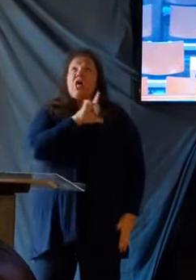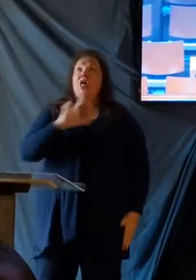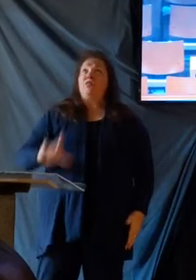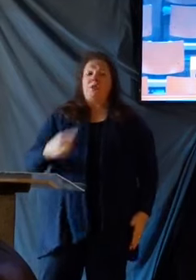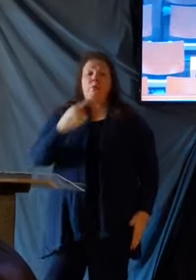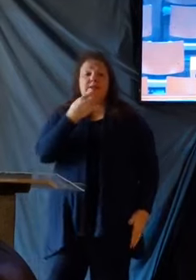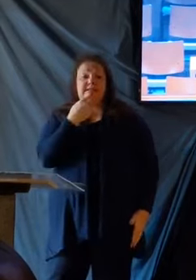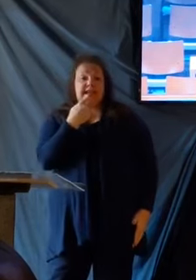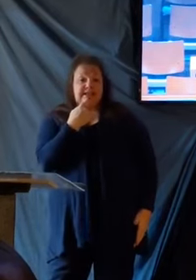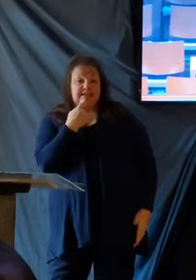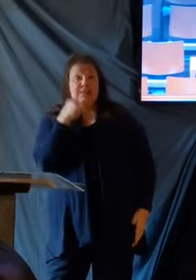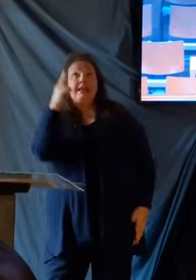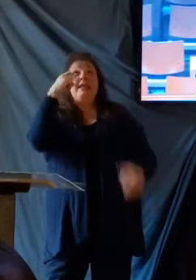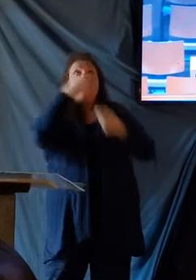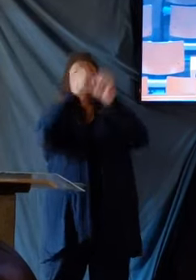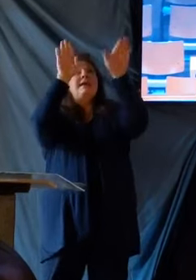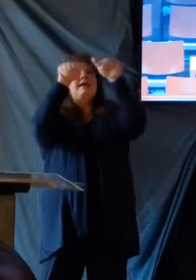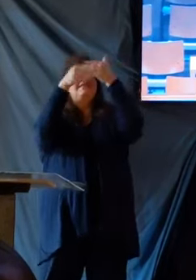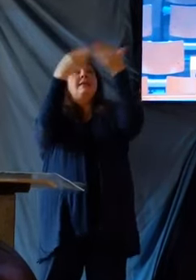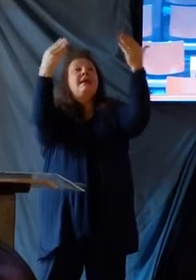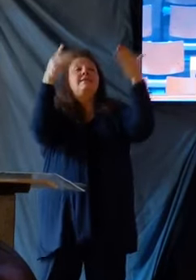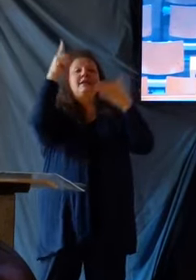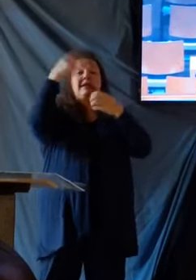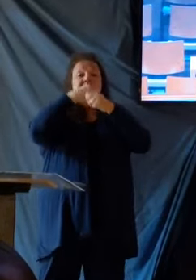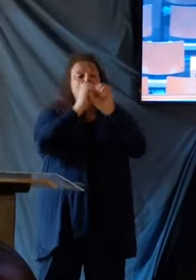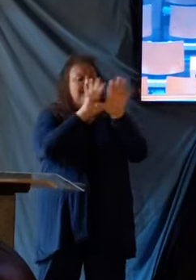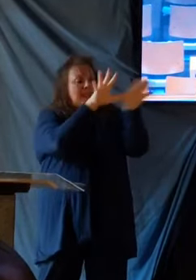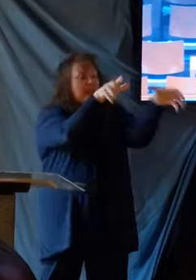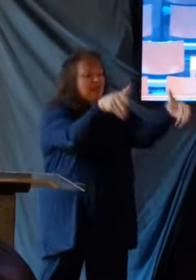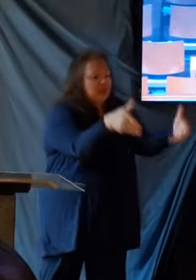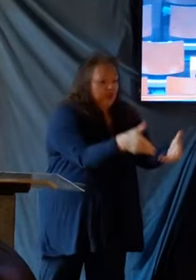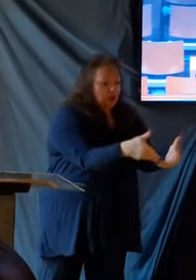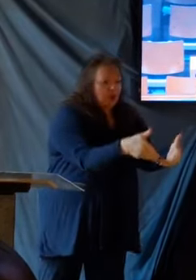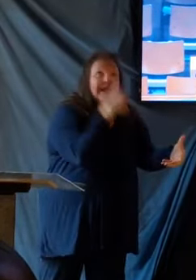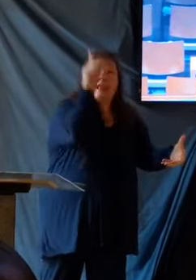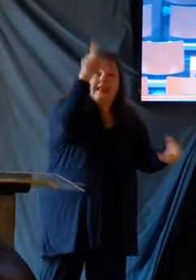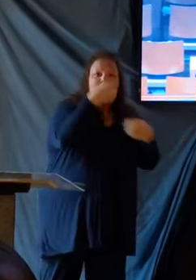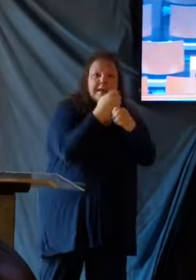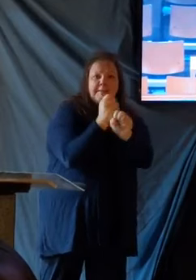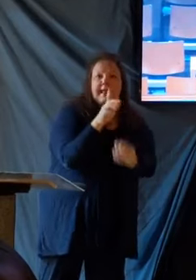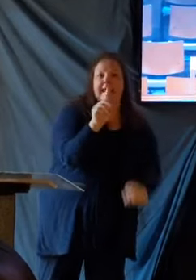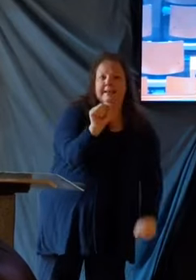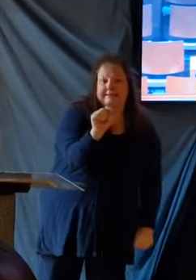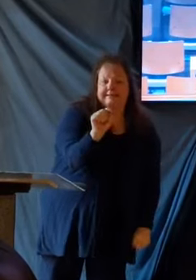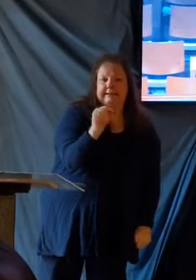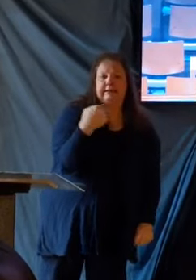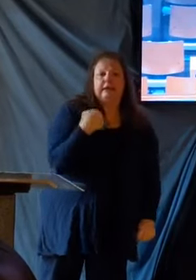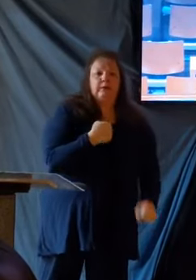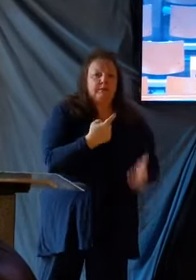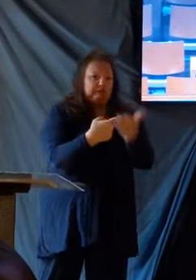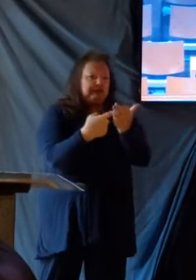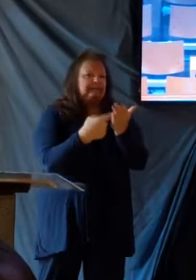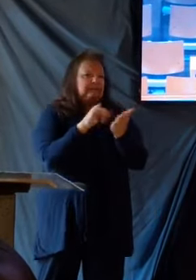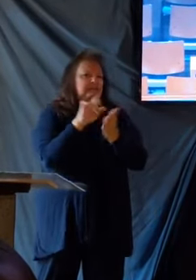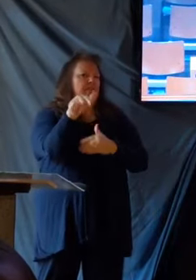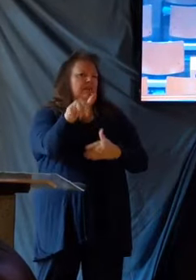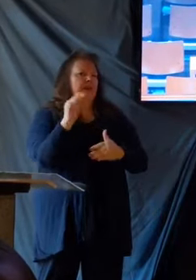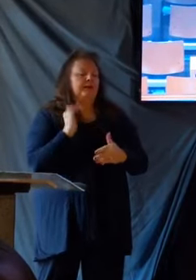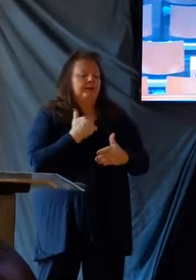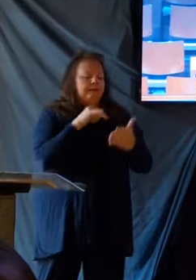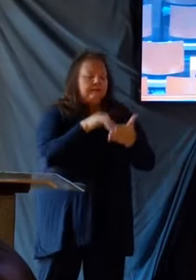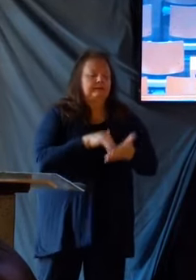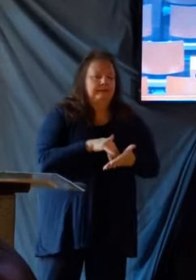Lord who created the heavens. He is the God who formed the earth and made it. We'll talk a little bit about that later in